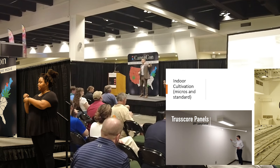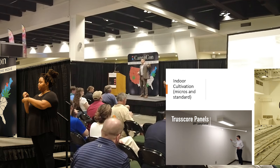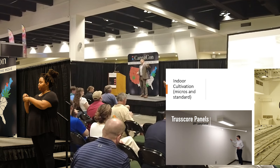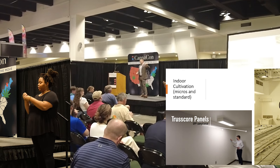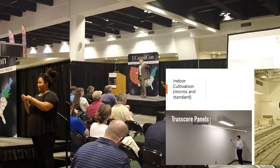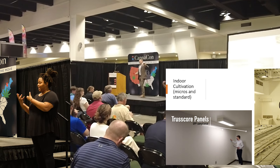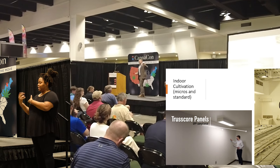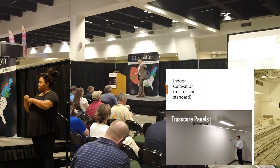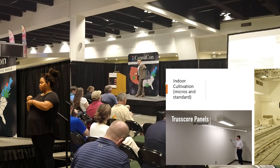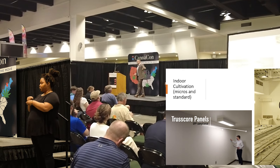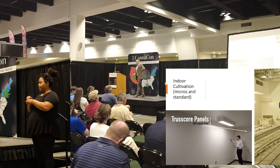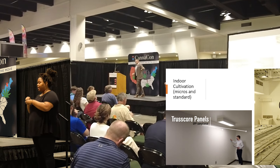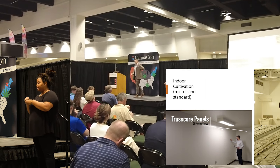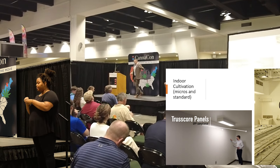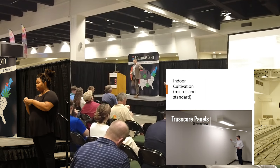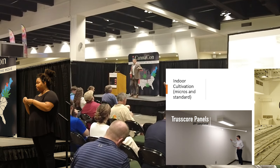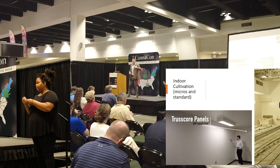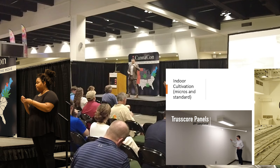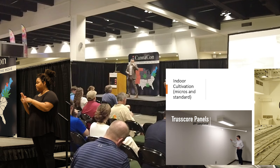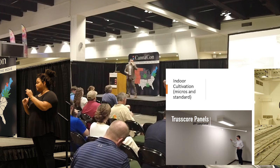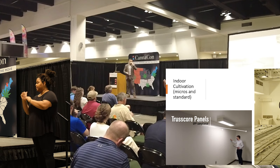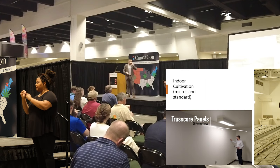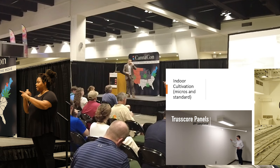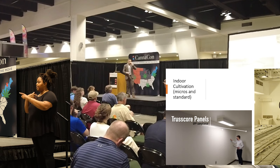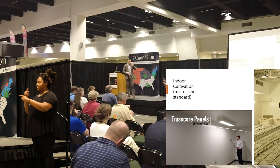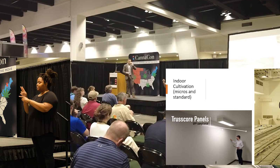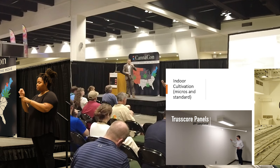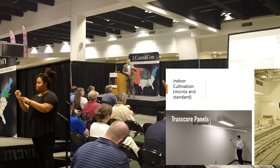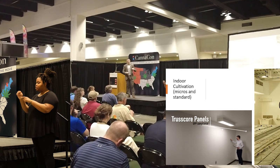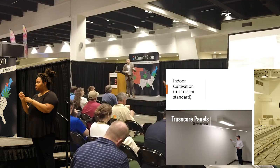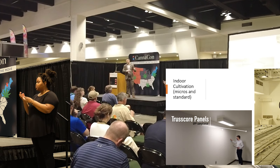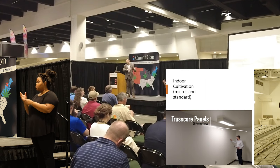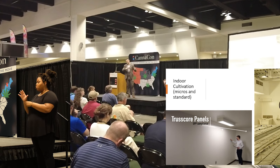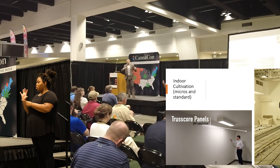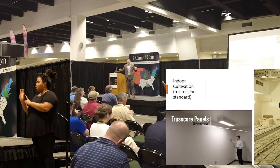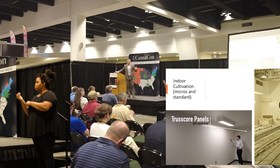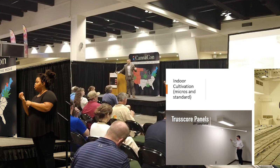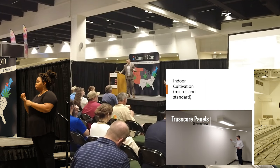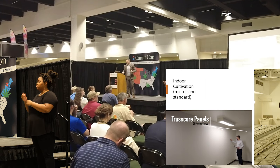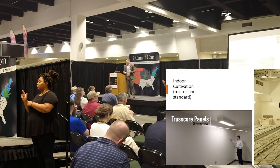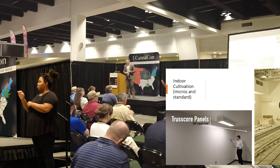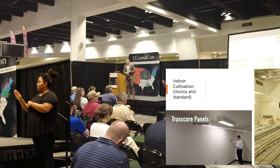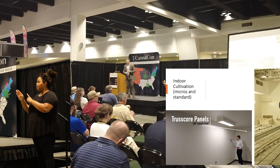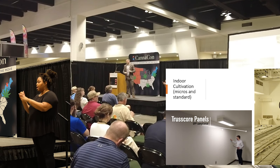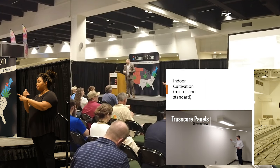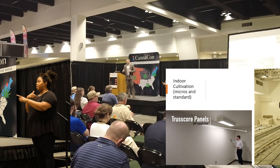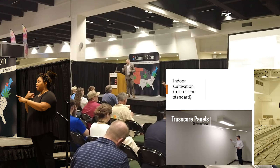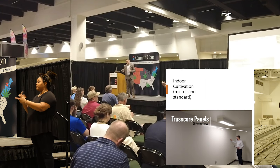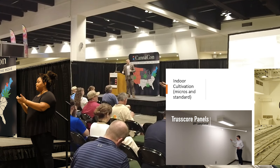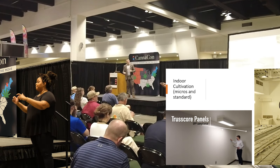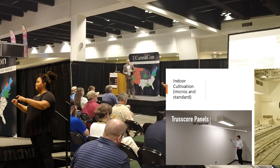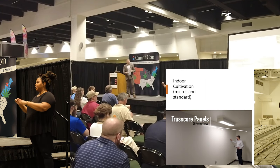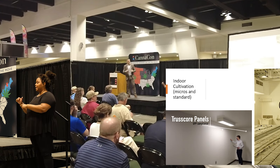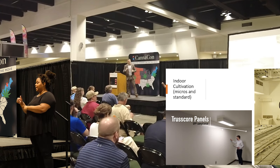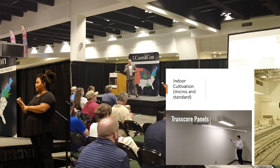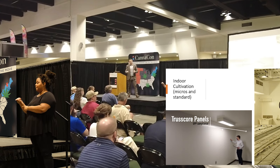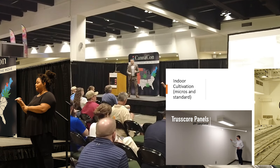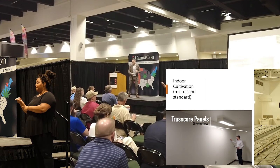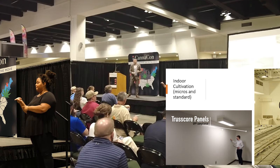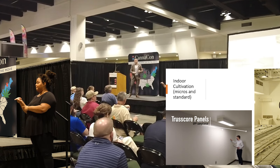rooms, nurseries, tissue culture labs, all the way down to vape pen,